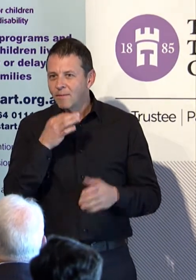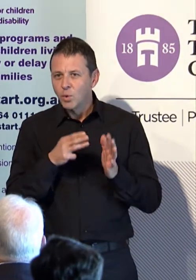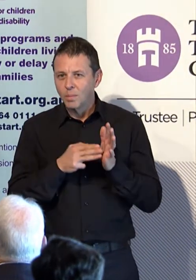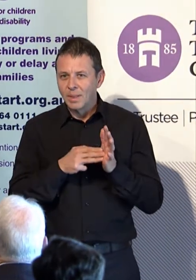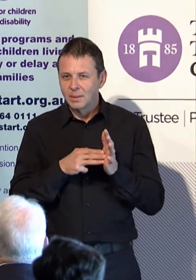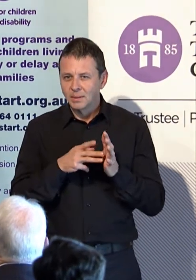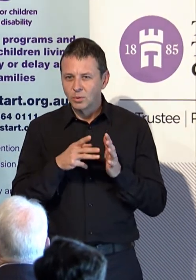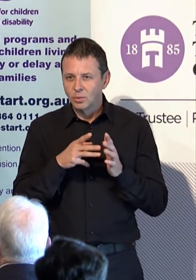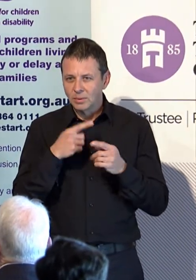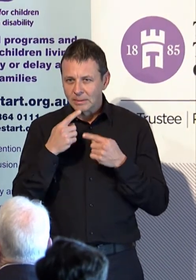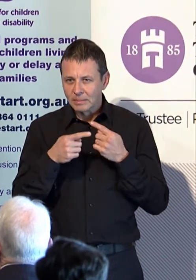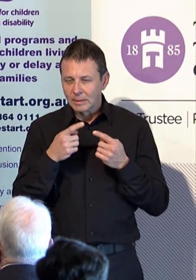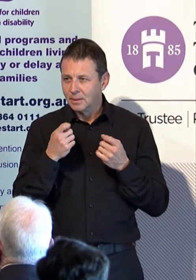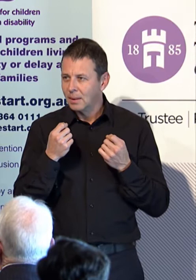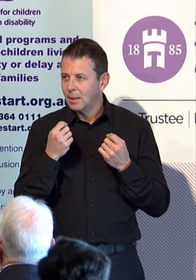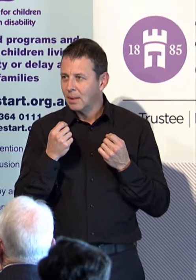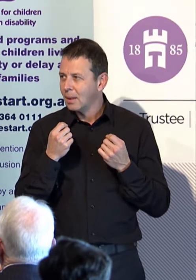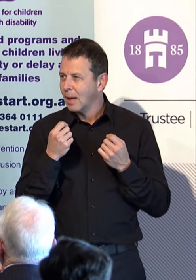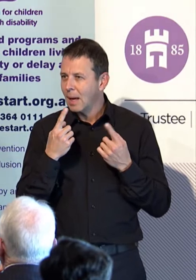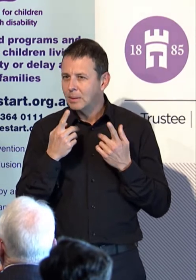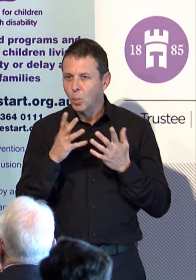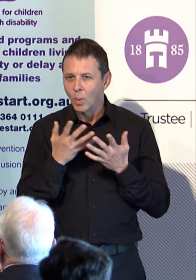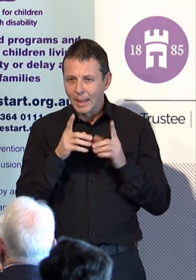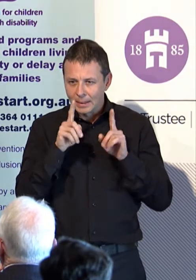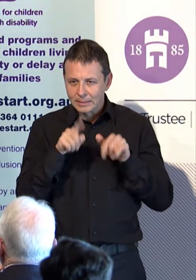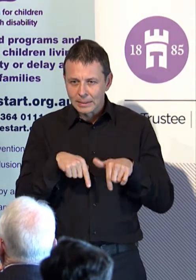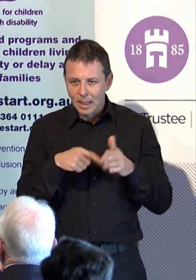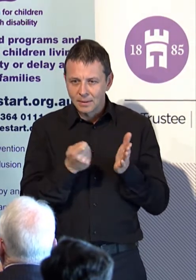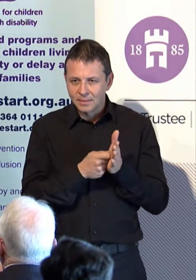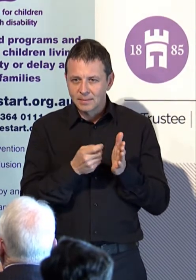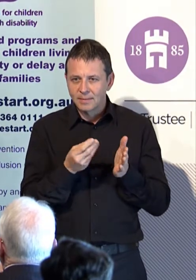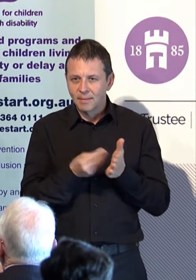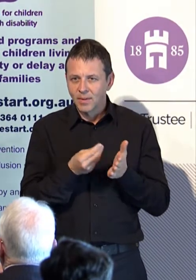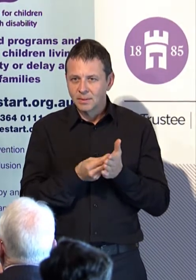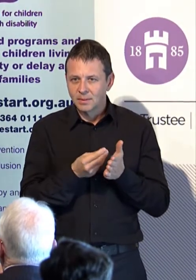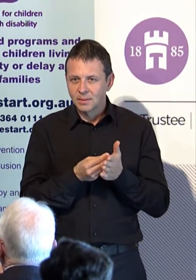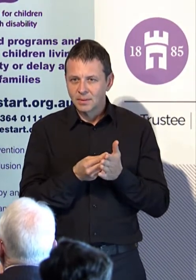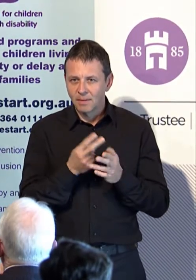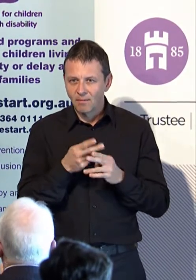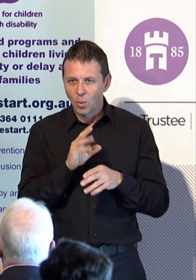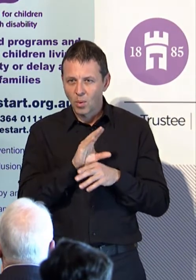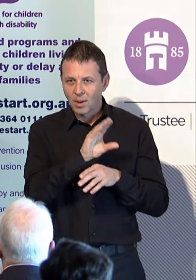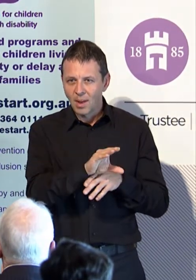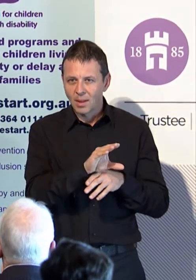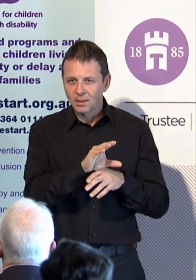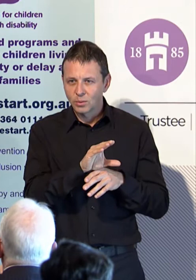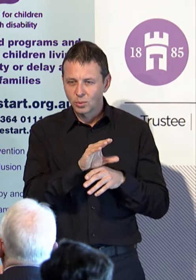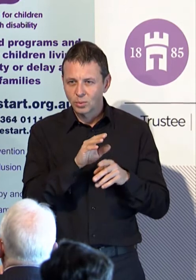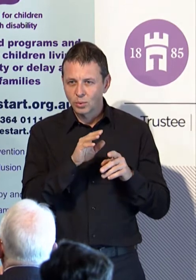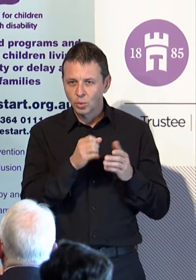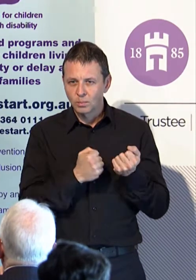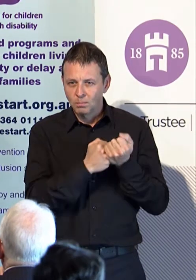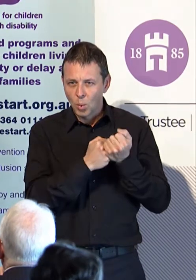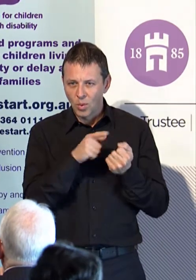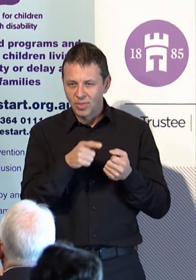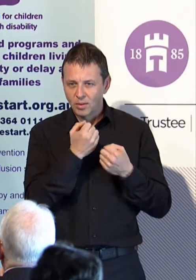to understand where the genesis of the funds that have been allocated to support this great initiative have come from.